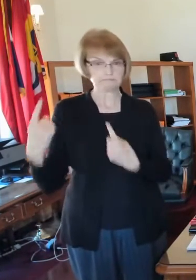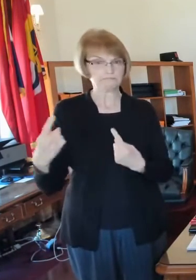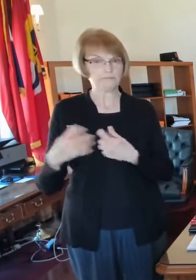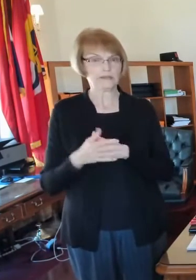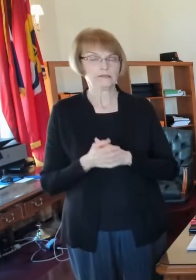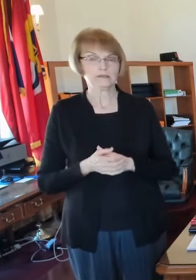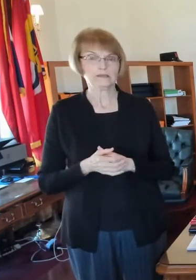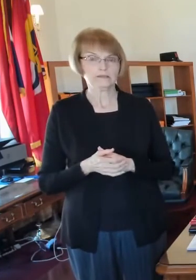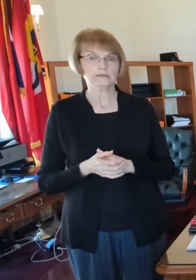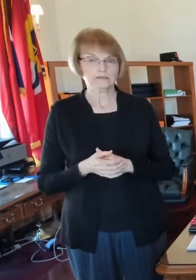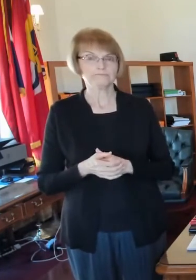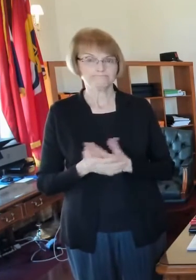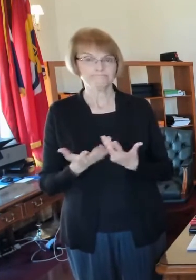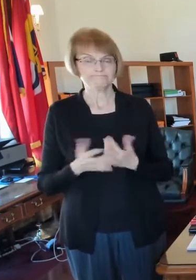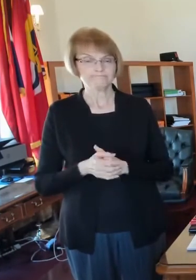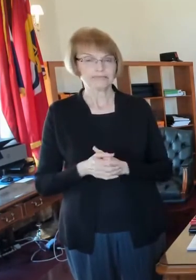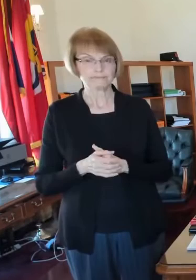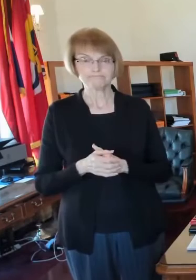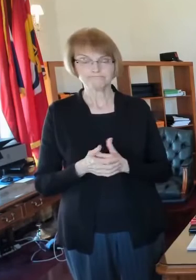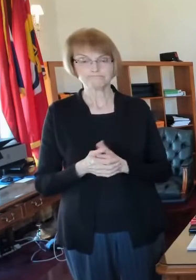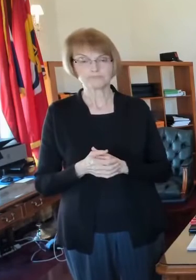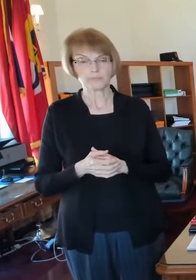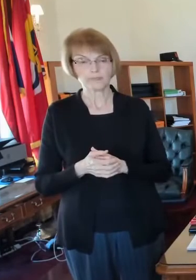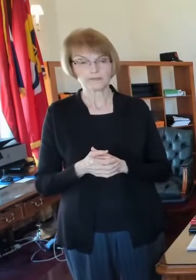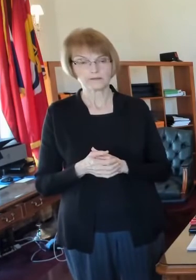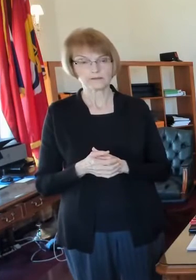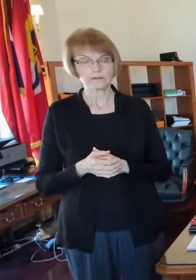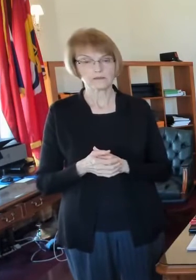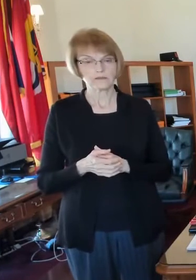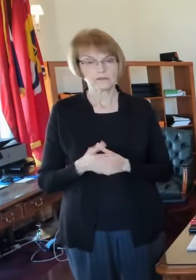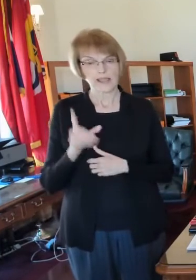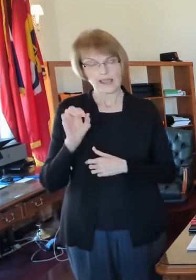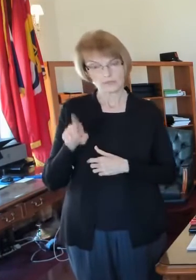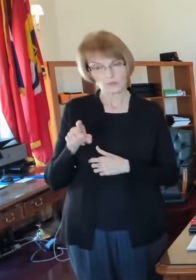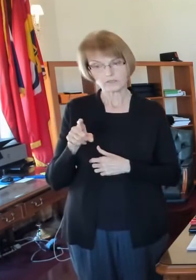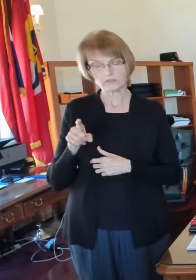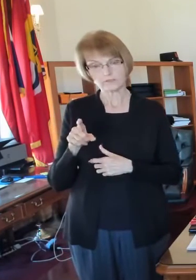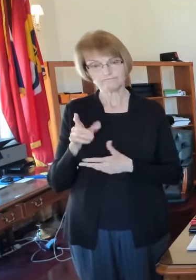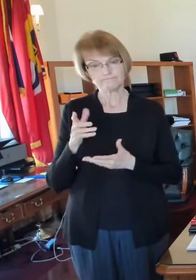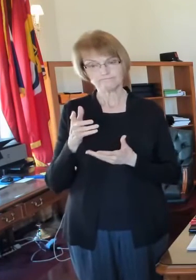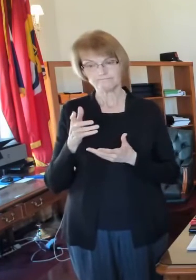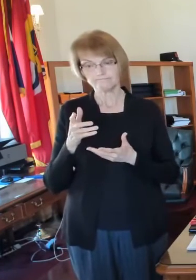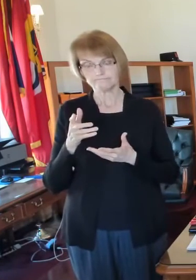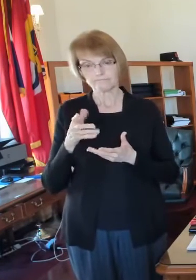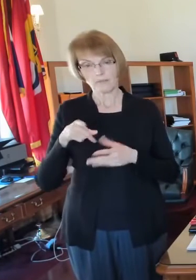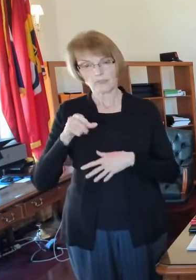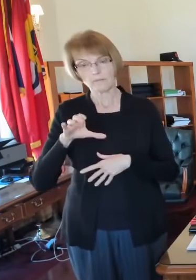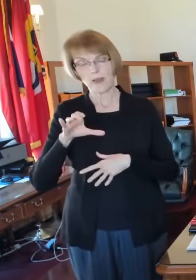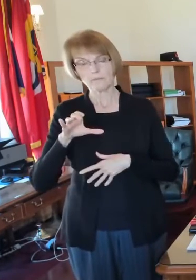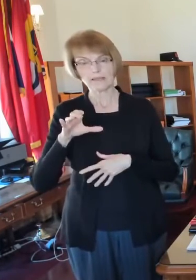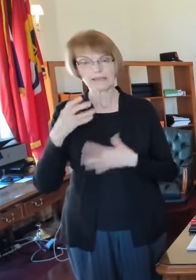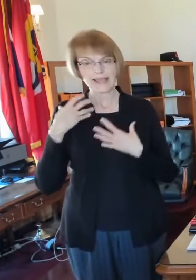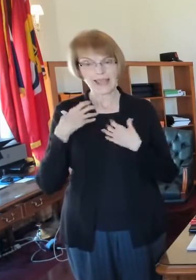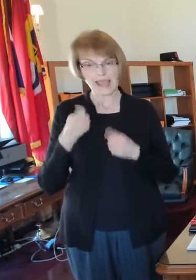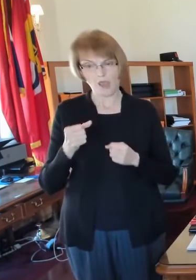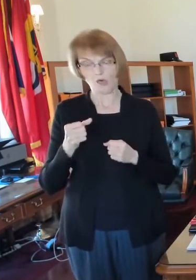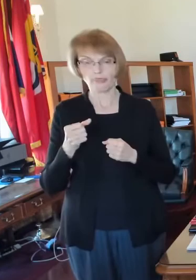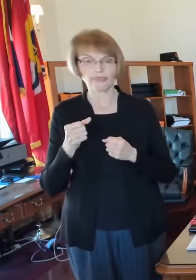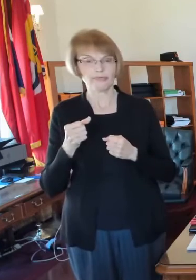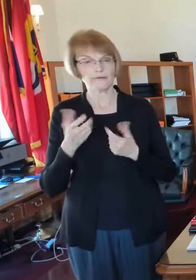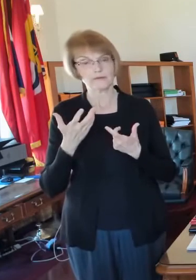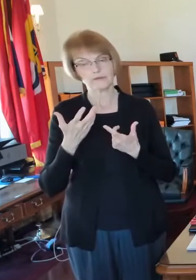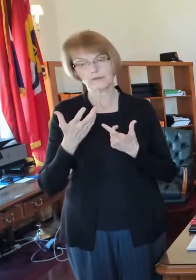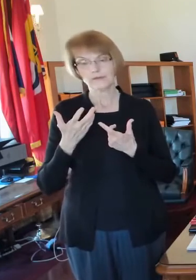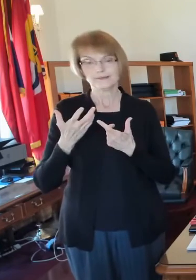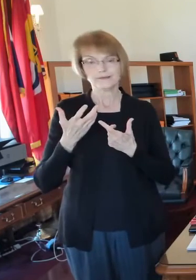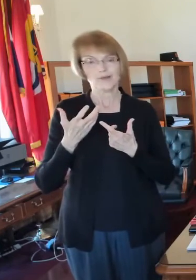it's been consistent. So we did get a question about some of the remaining public health mitigation strategies that remain in